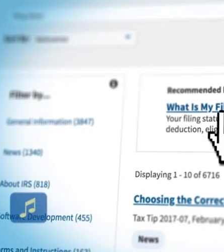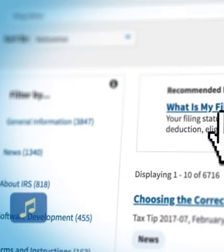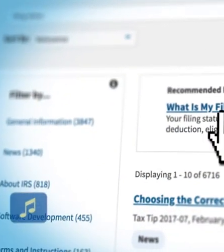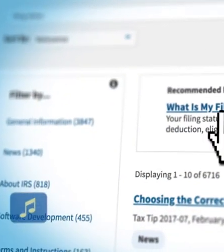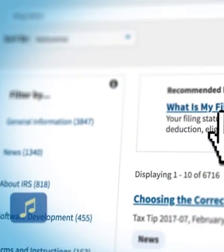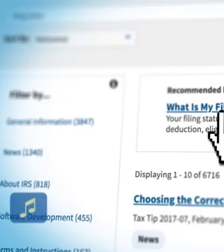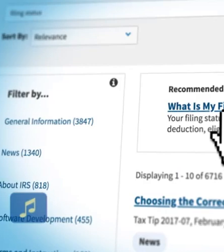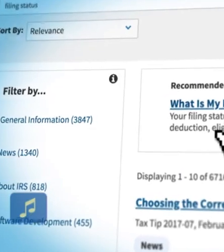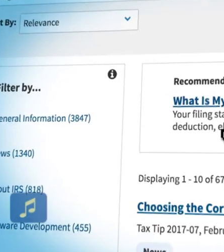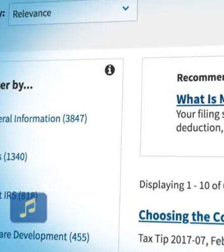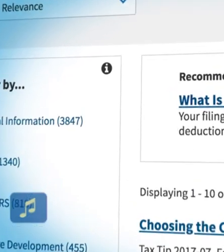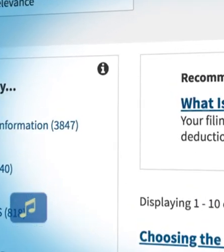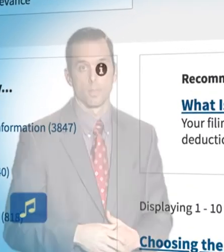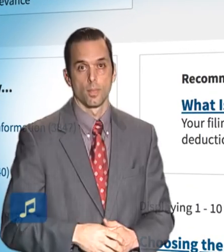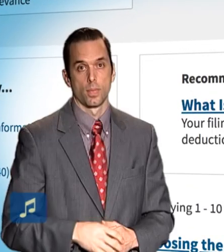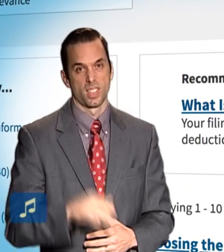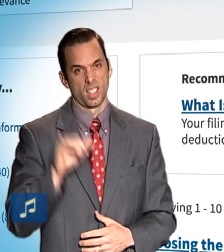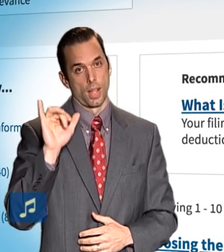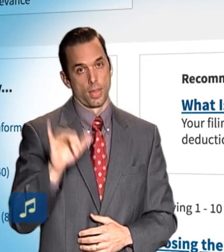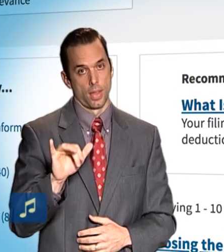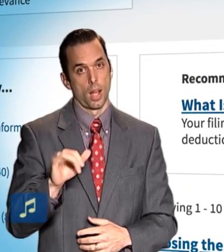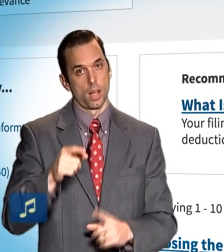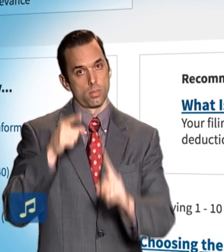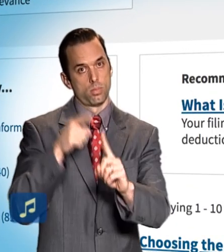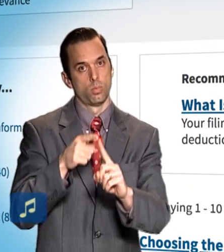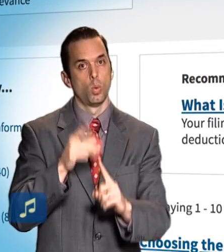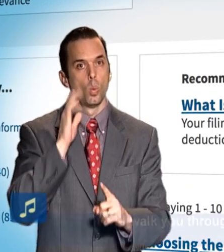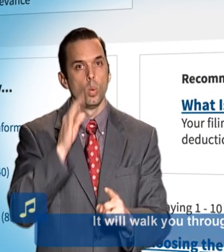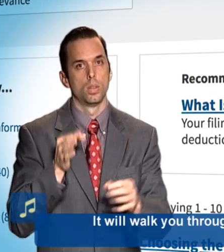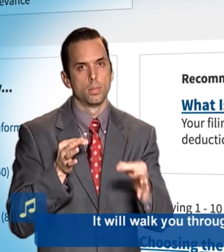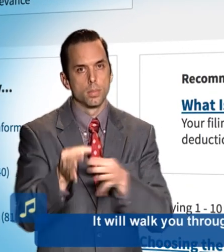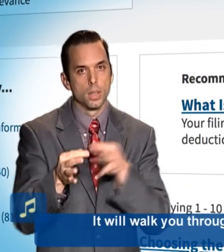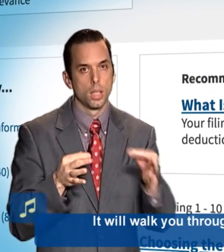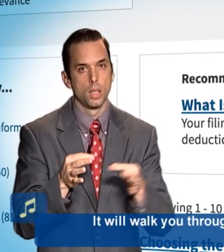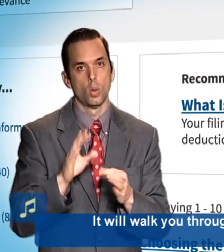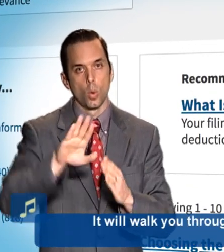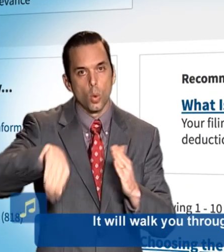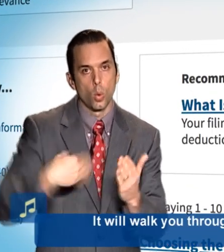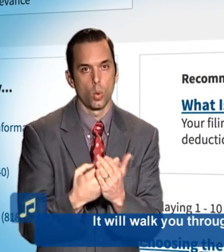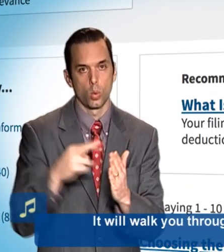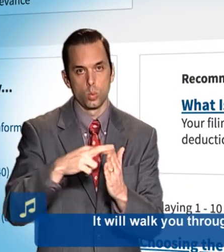It will walk you through all the rules.